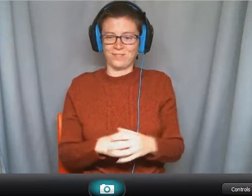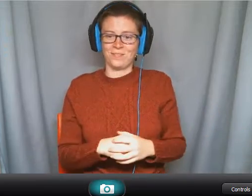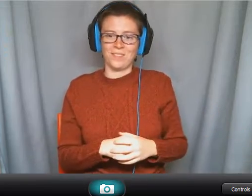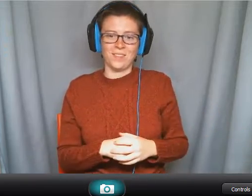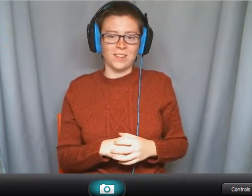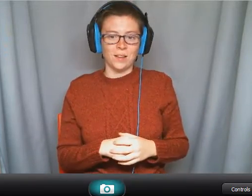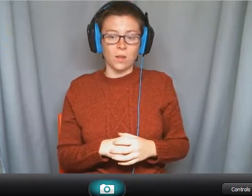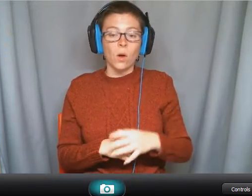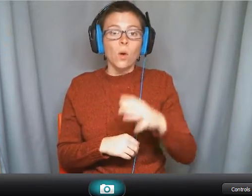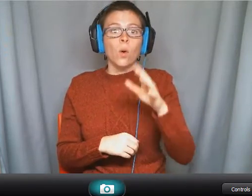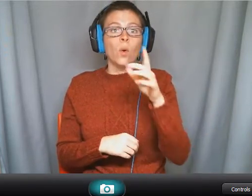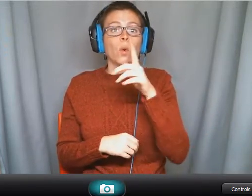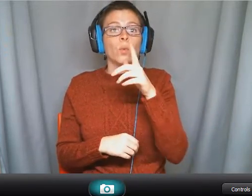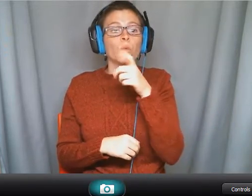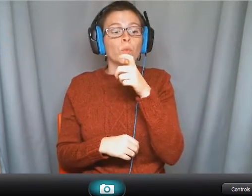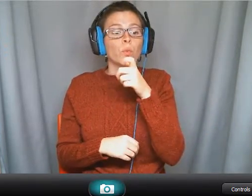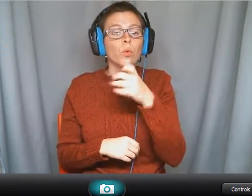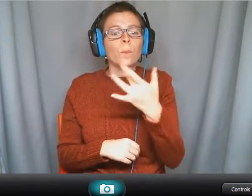other season?